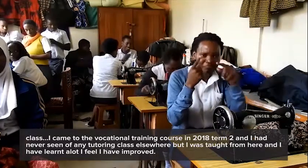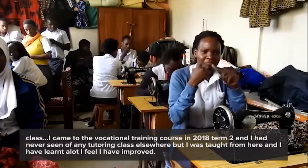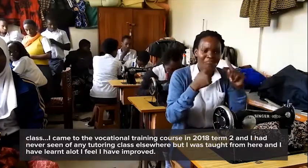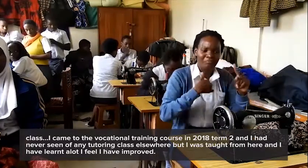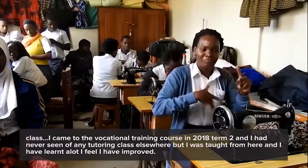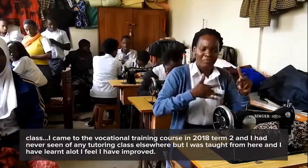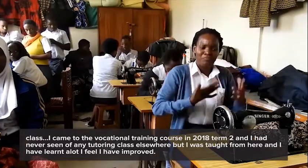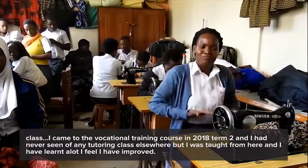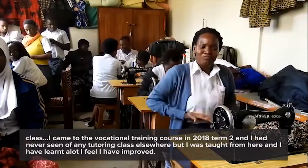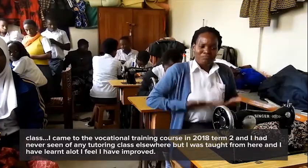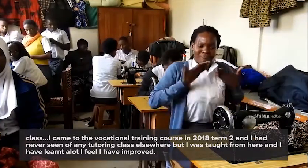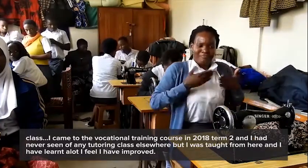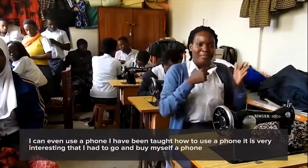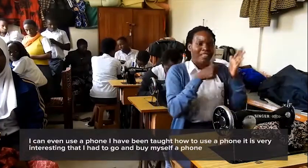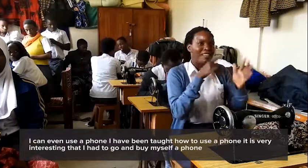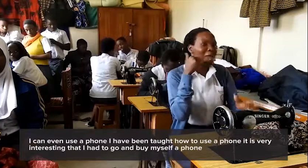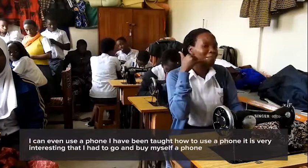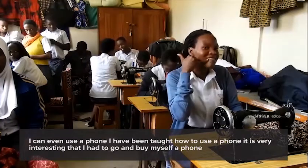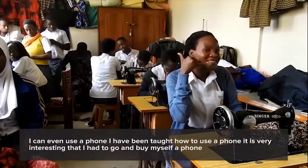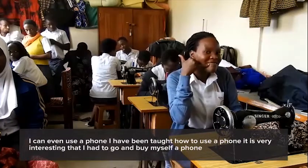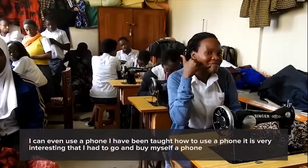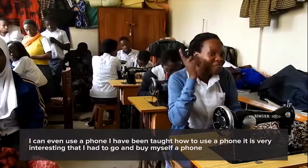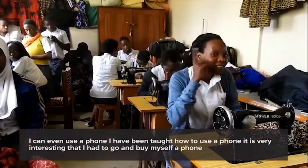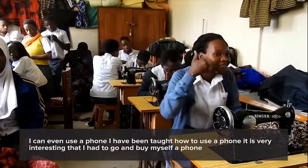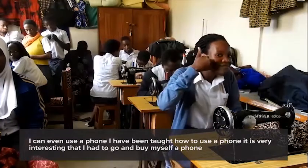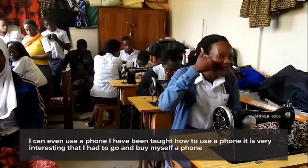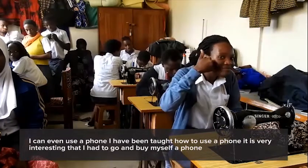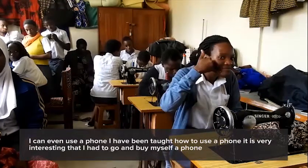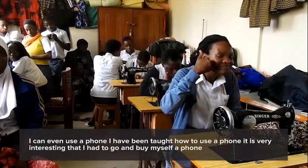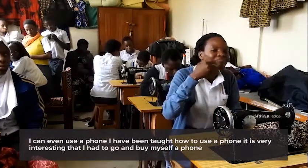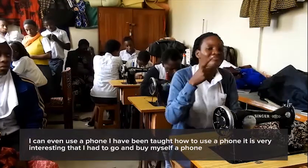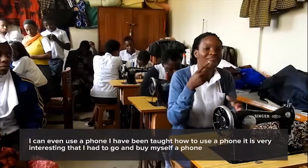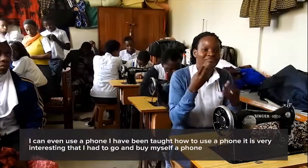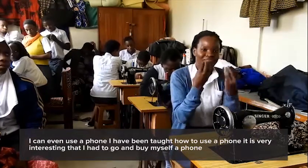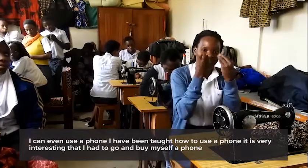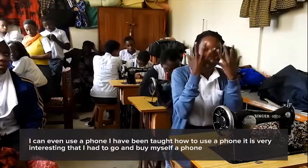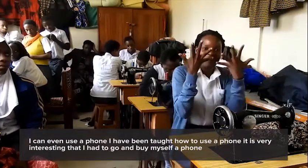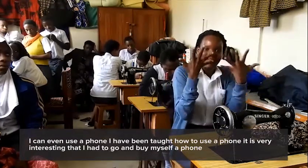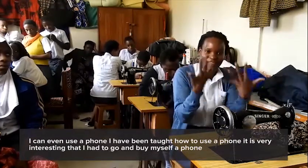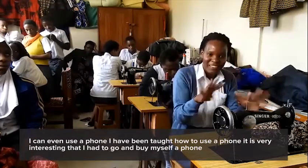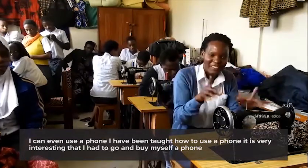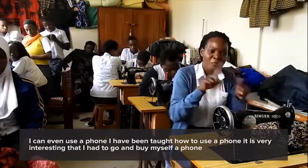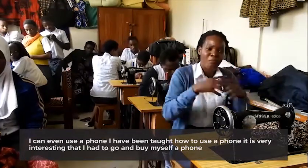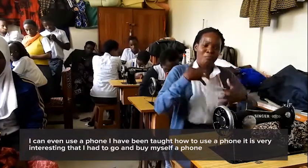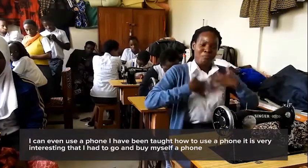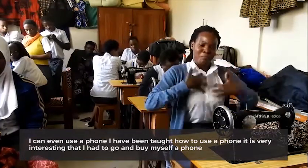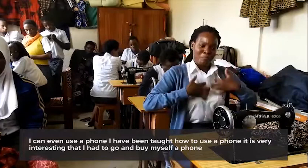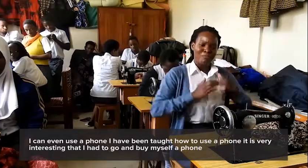I feel I have improved. I can even use a phone. I've been taught how to use my phone. It's very